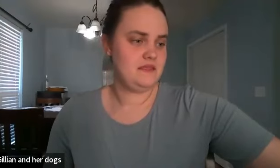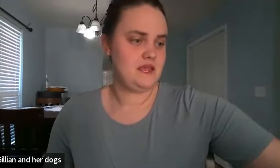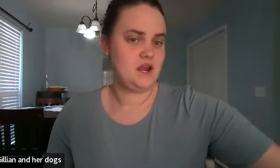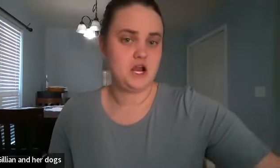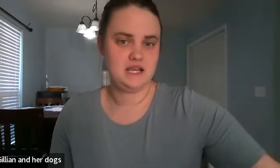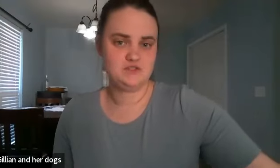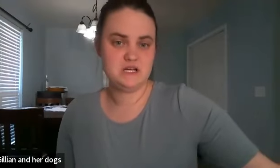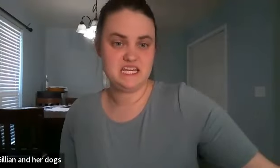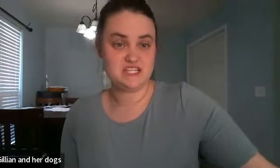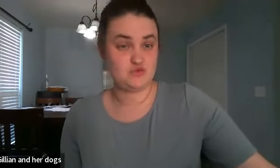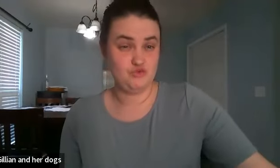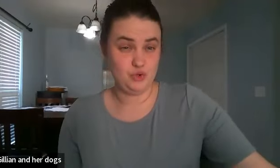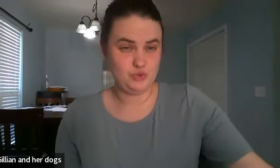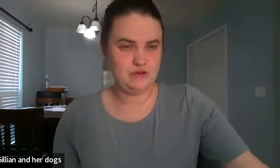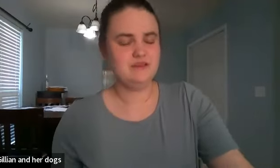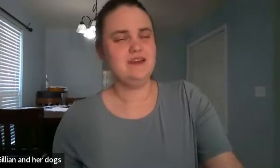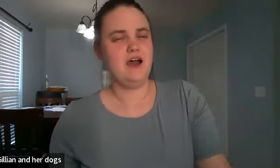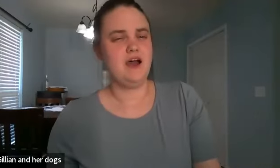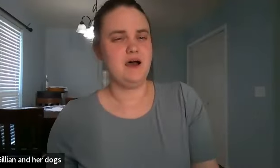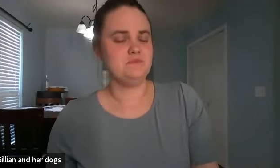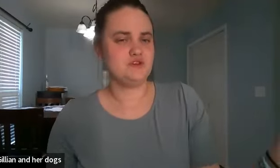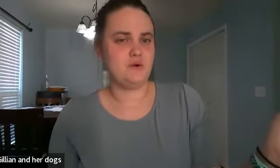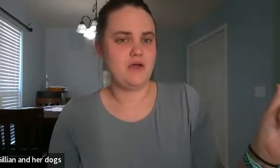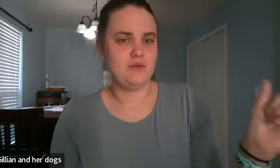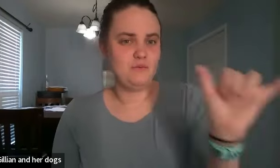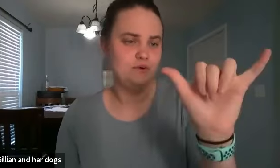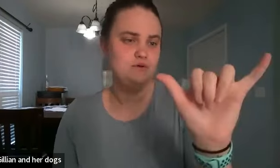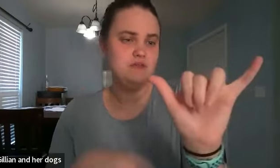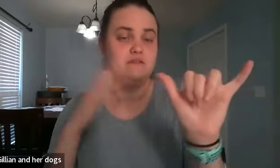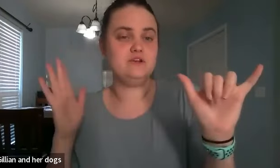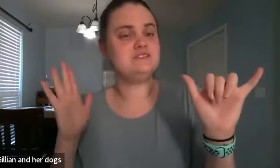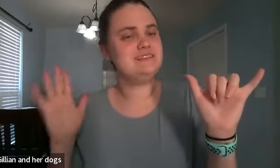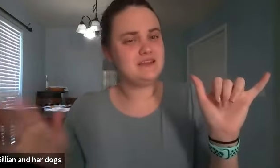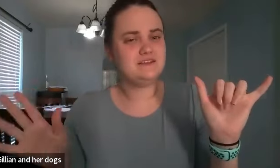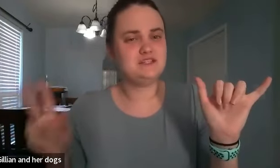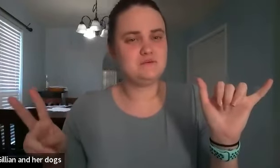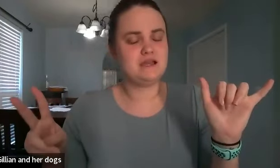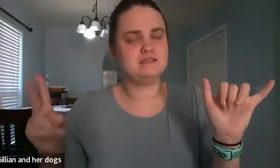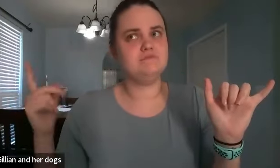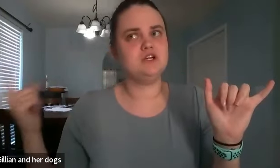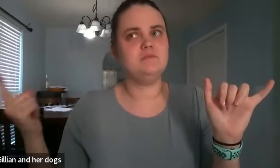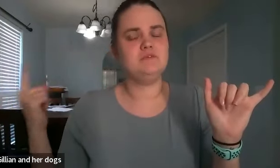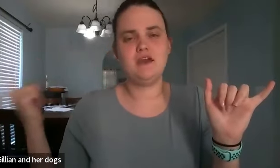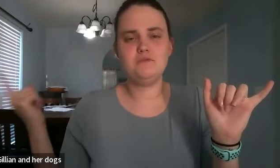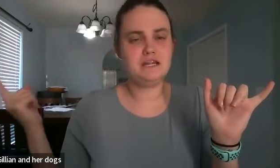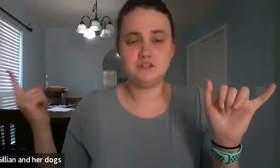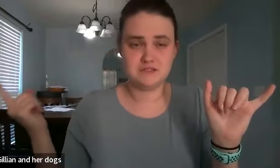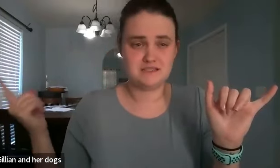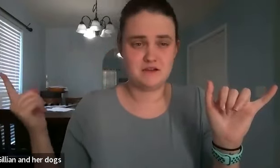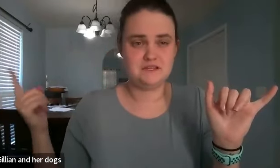Then our next one is rude. So the rude, that there's technically 2 ways. I'm trying to remember. The other one I don't see as often, and